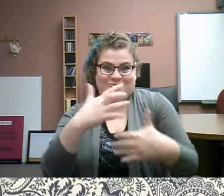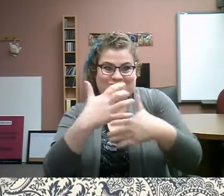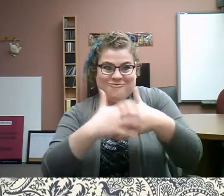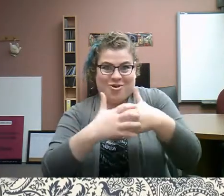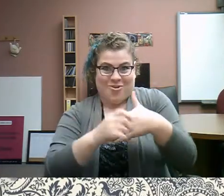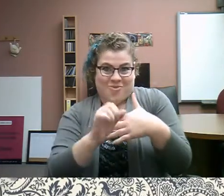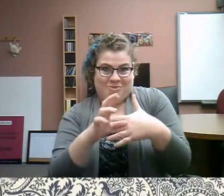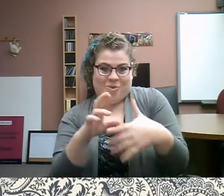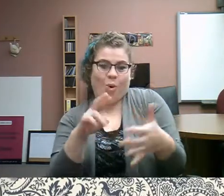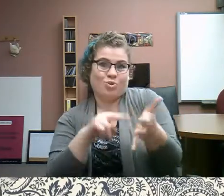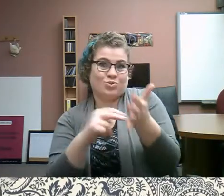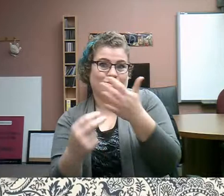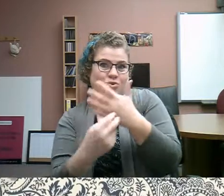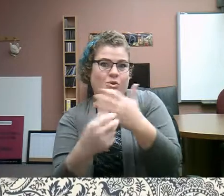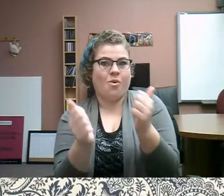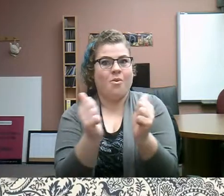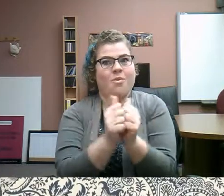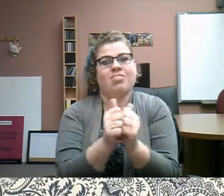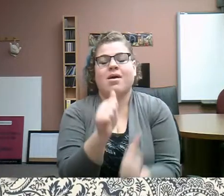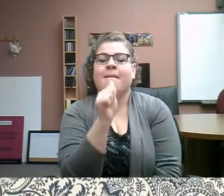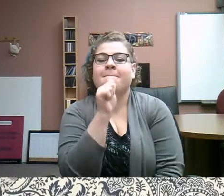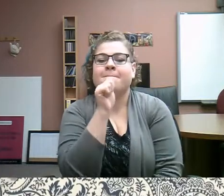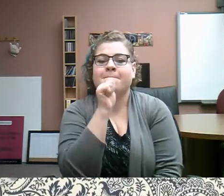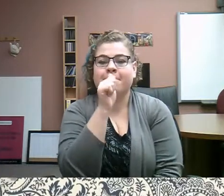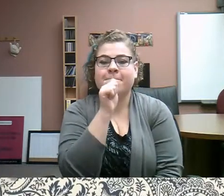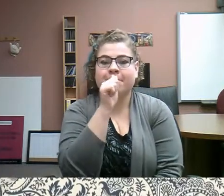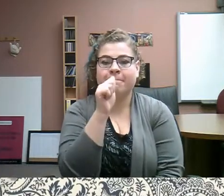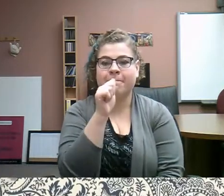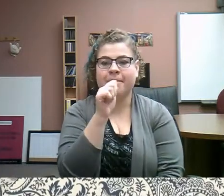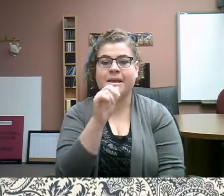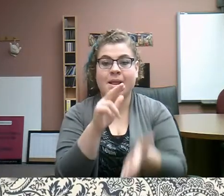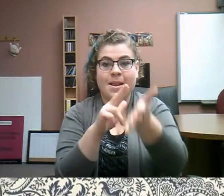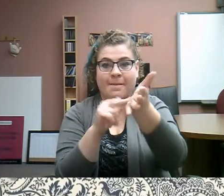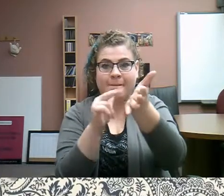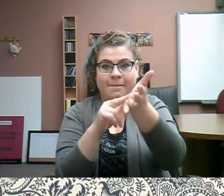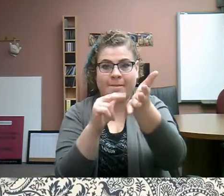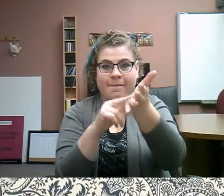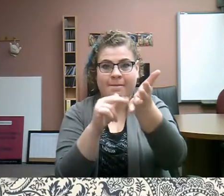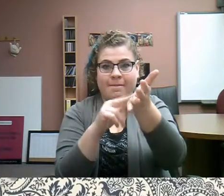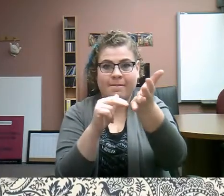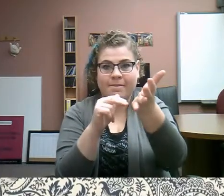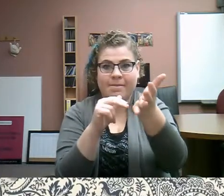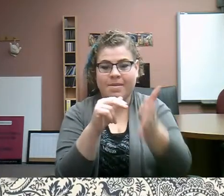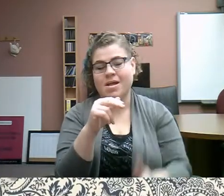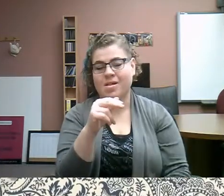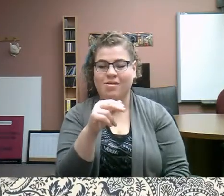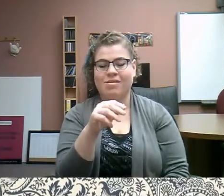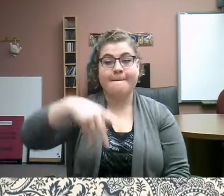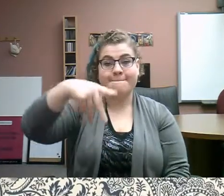Maybe you like your bread or your toast with some peanut butter